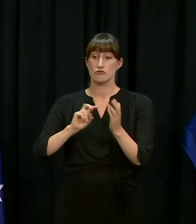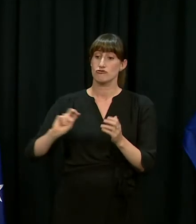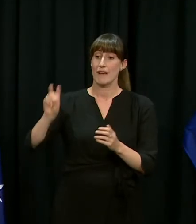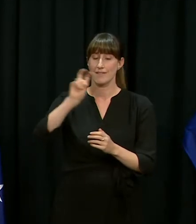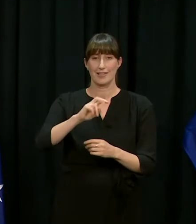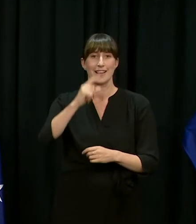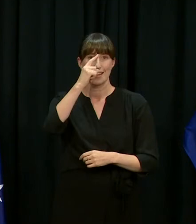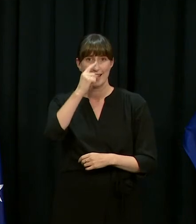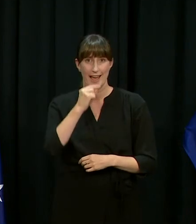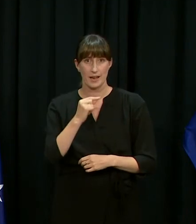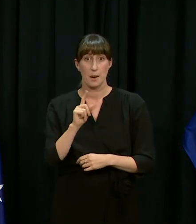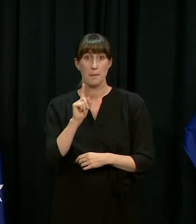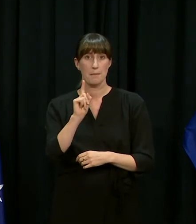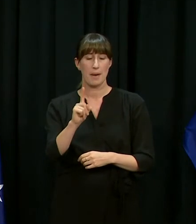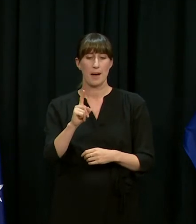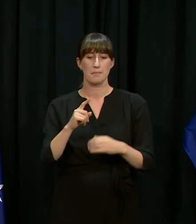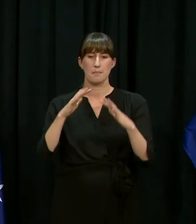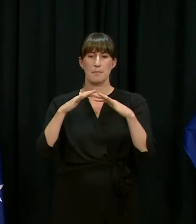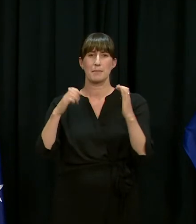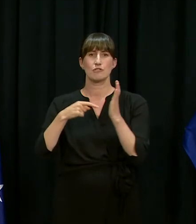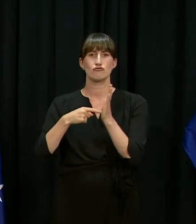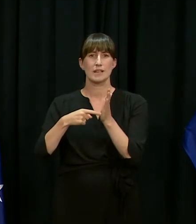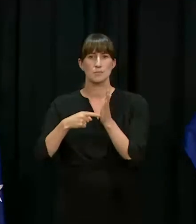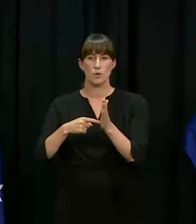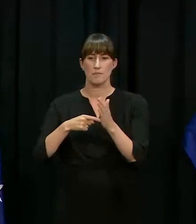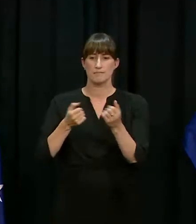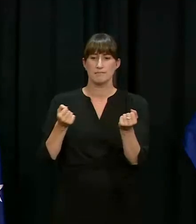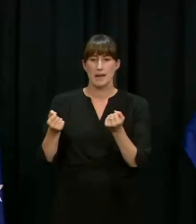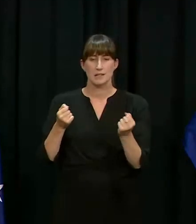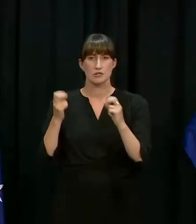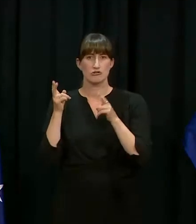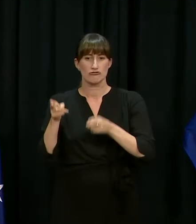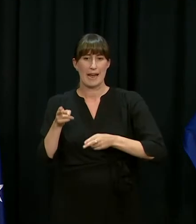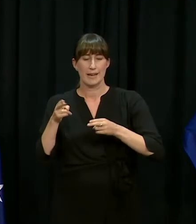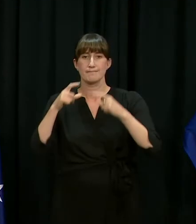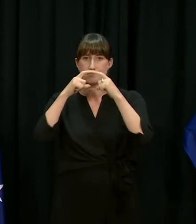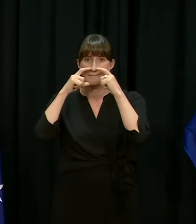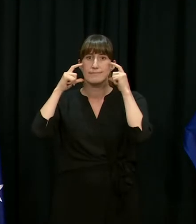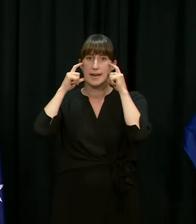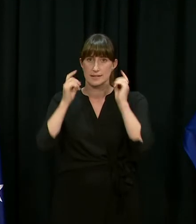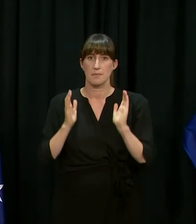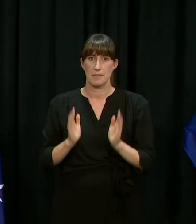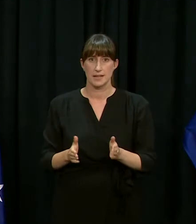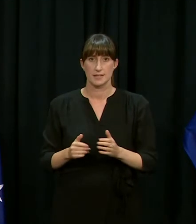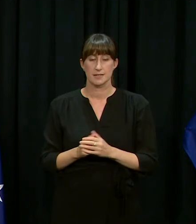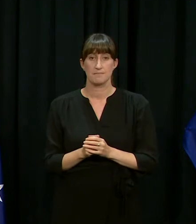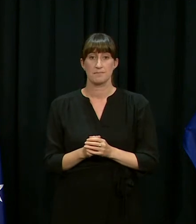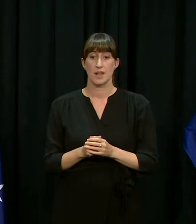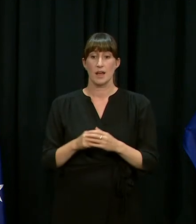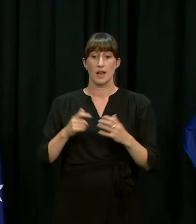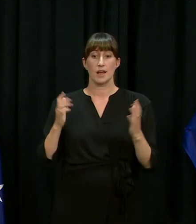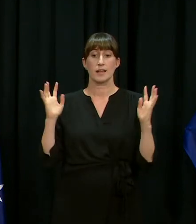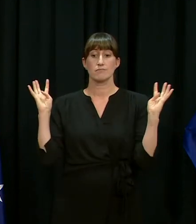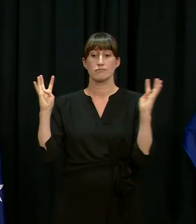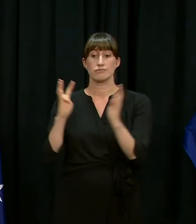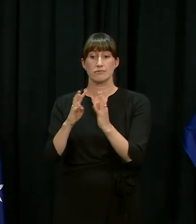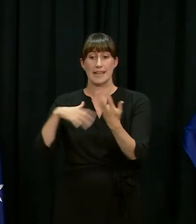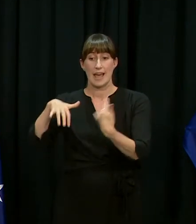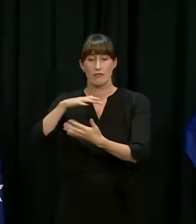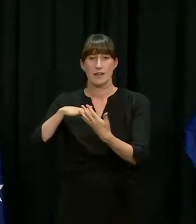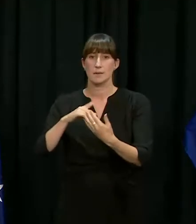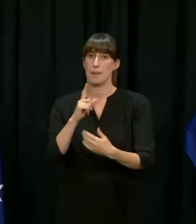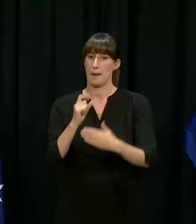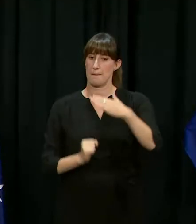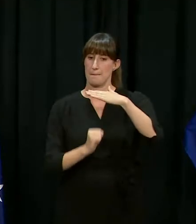coverings on all public transport. There can be no more than 100 people at social gatherings, including weddings, birthdays, funerals, tangi and